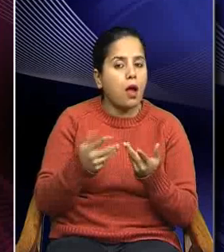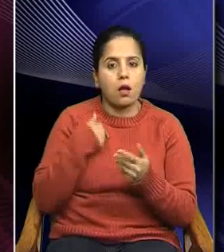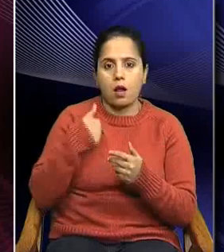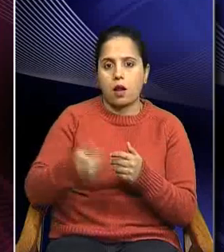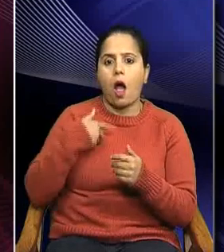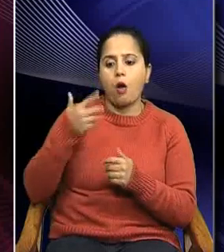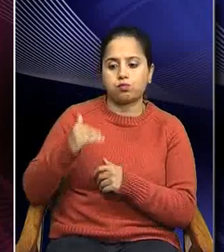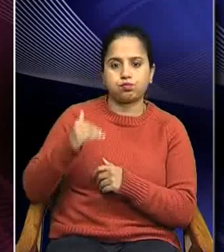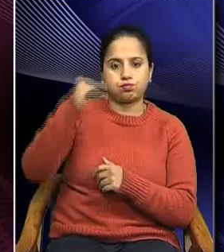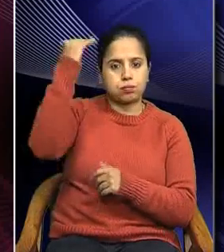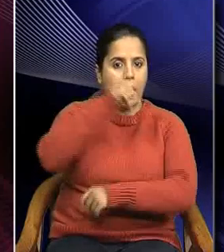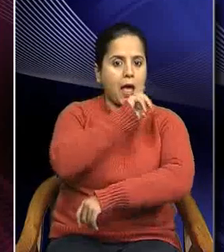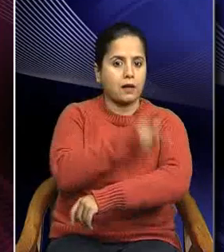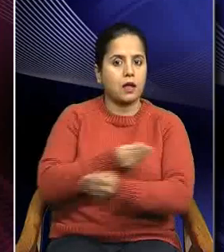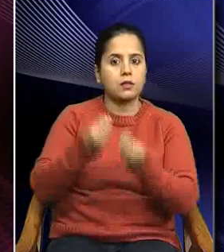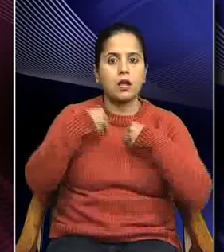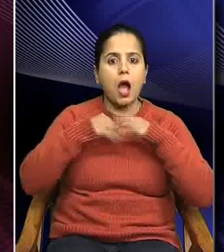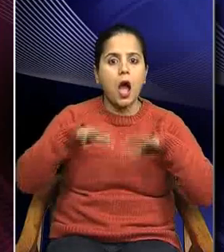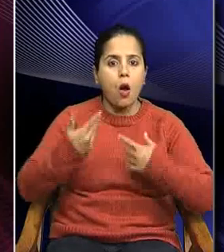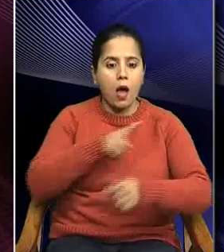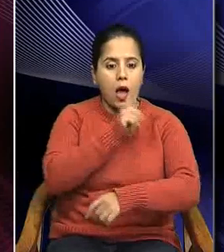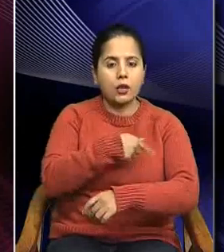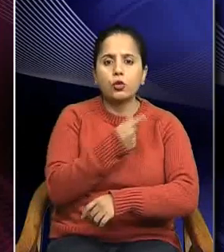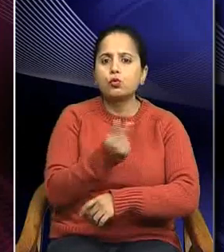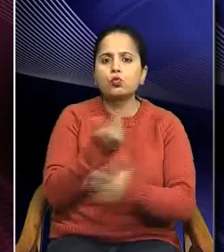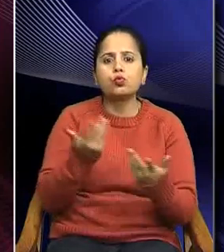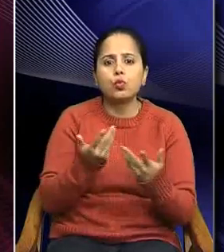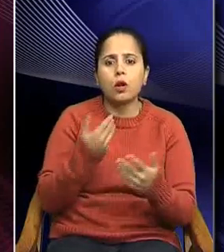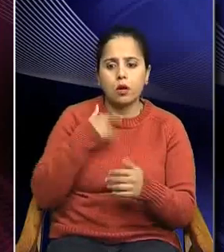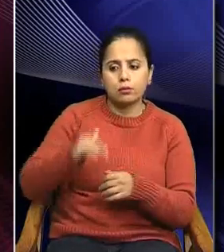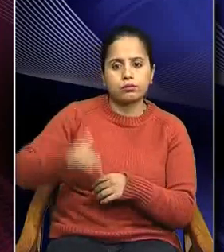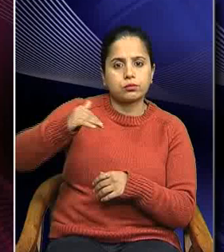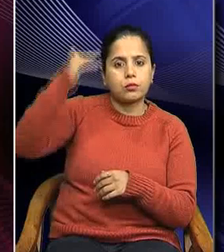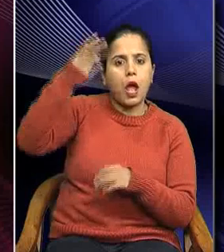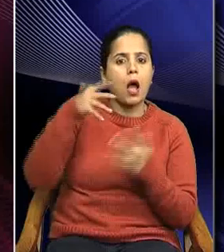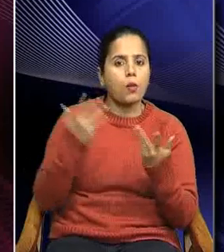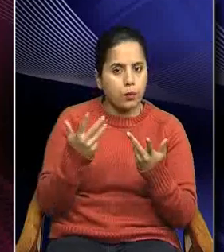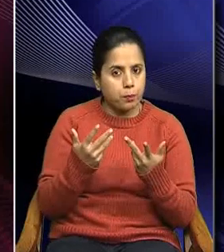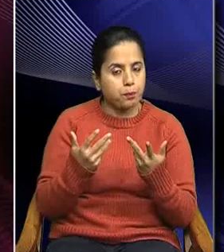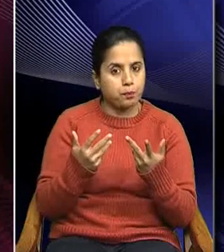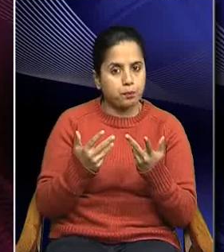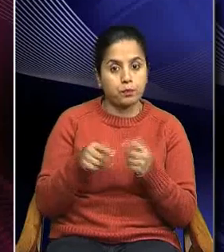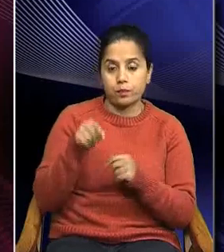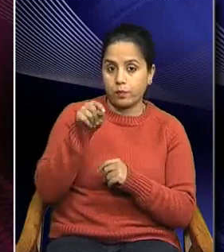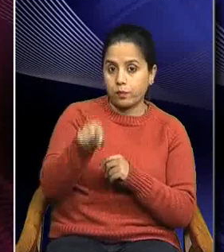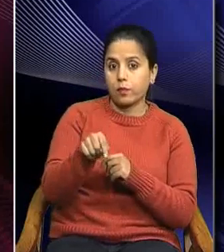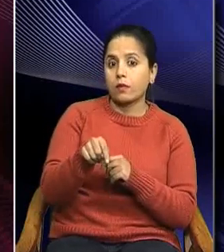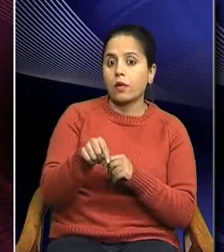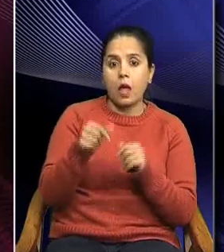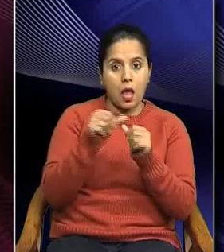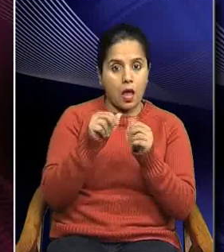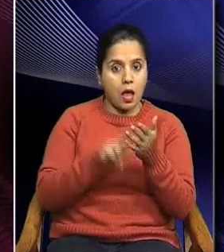attain energy, how we use energy, how we grow, right? So these